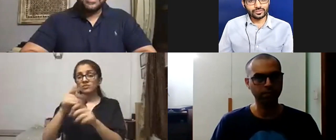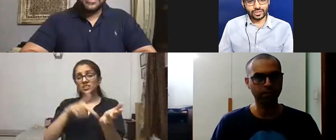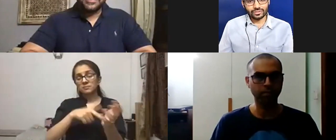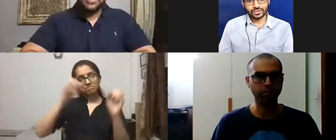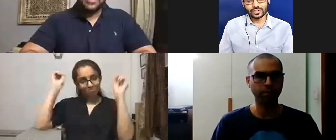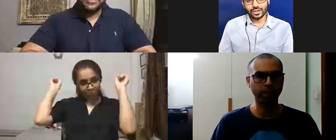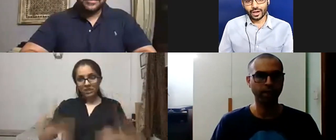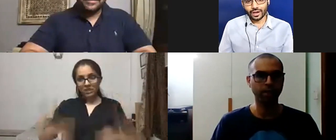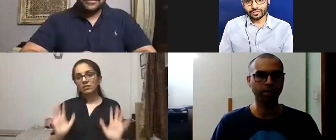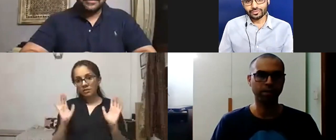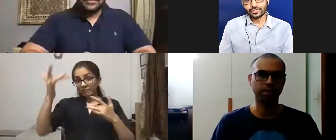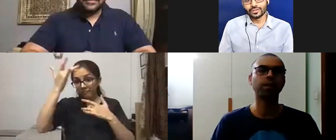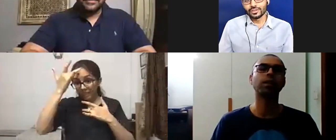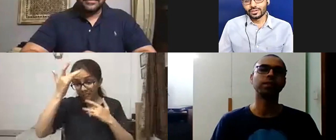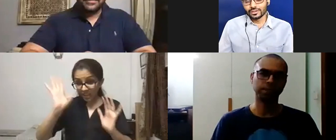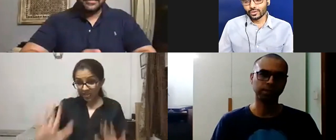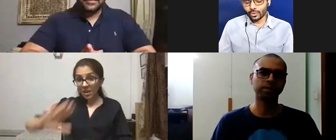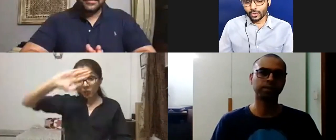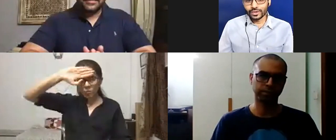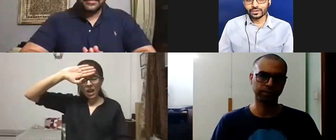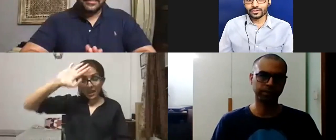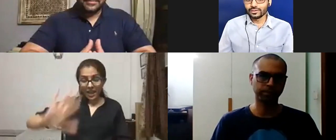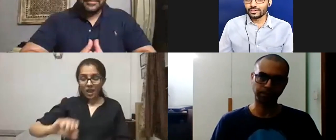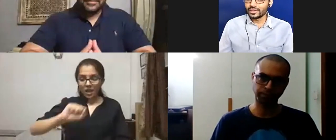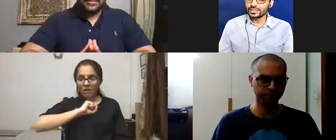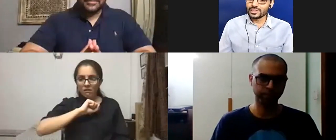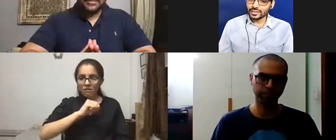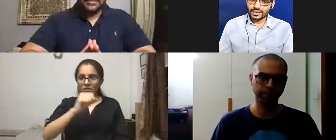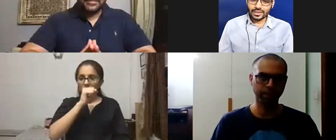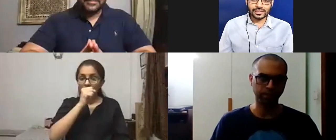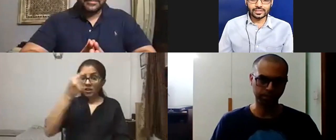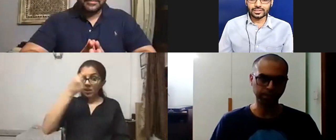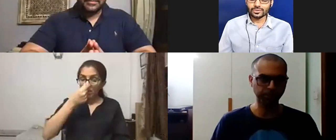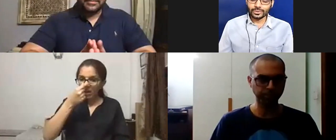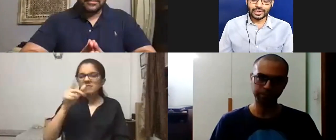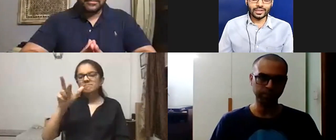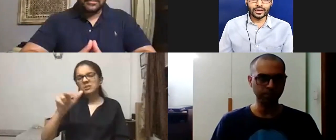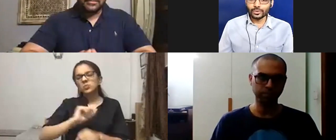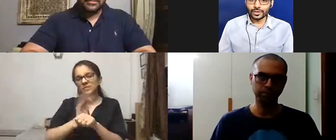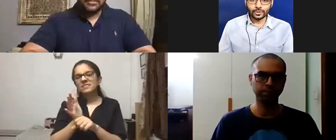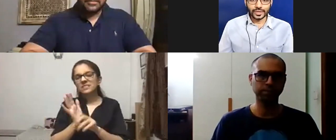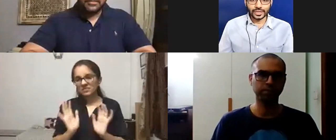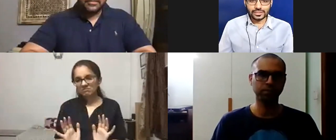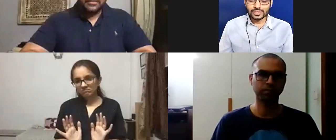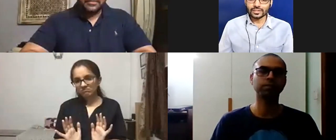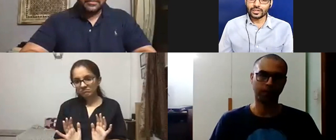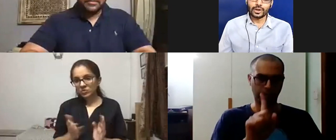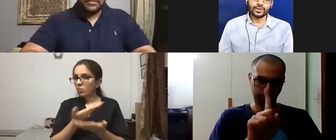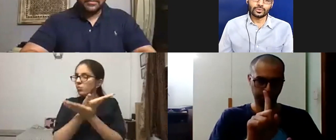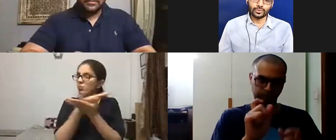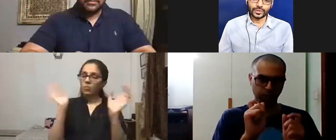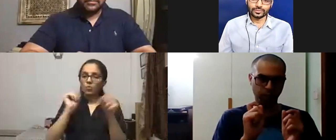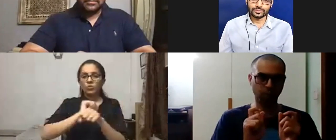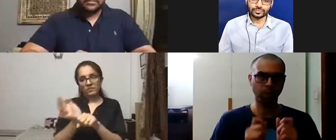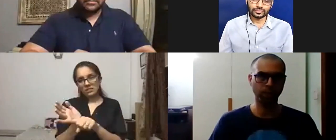having fever, cough, cold, there is nothing else. It is only and only COVID. Consider that you had